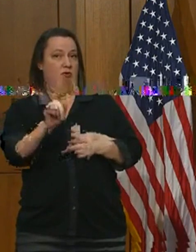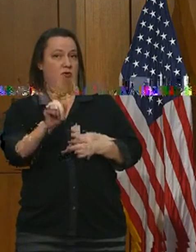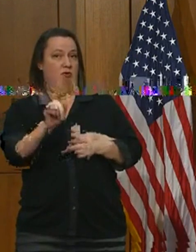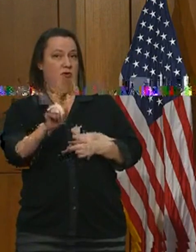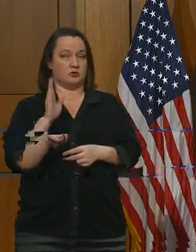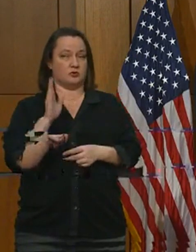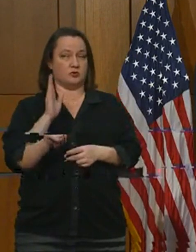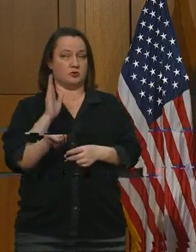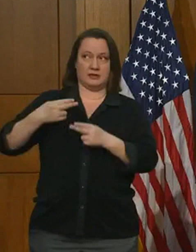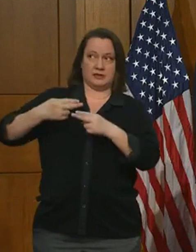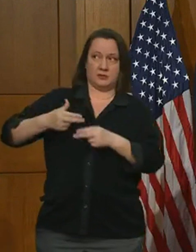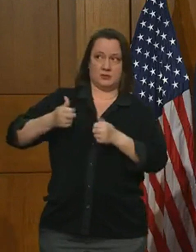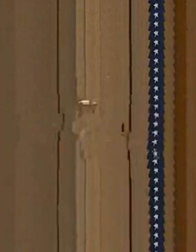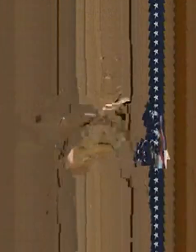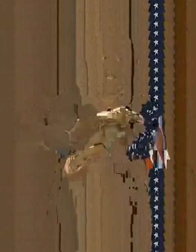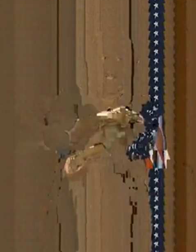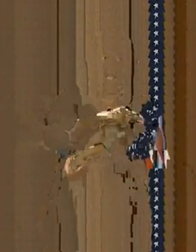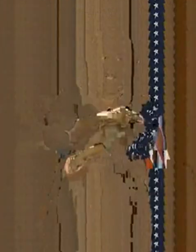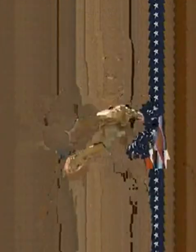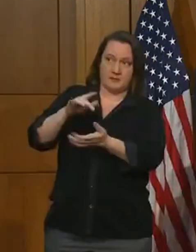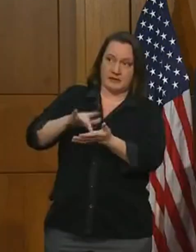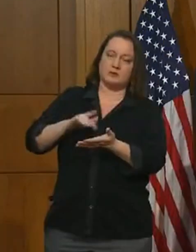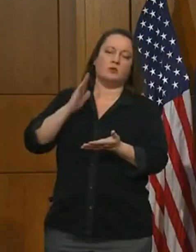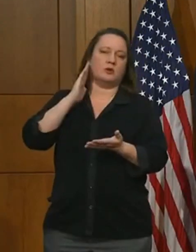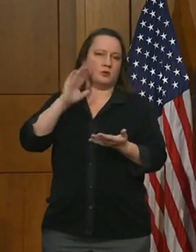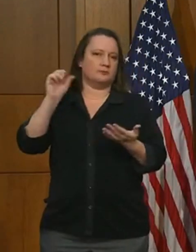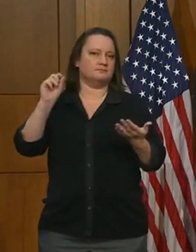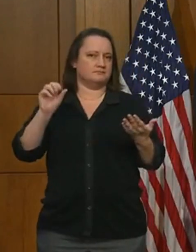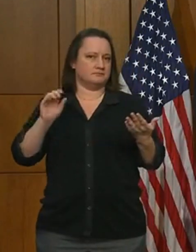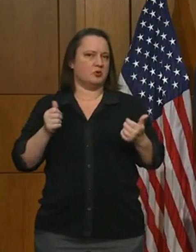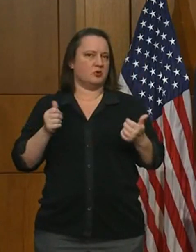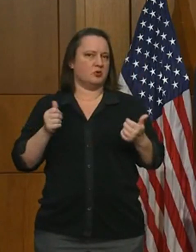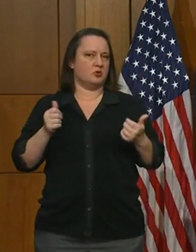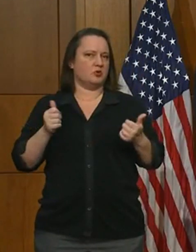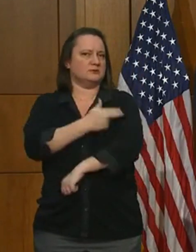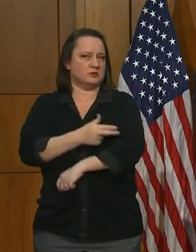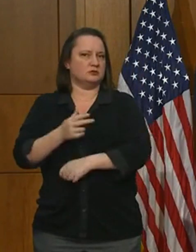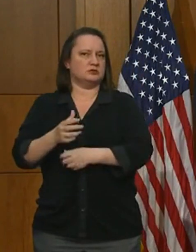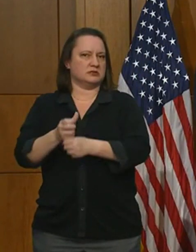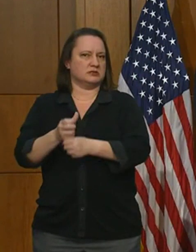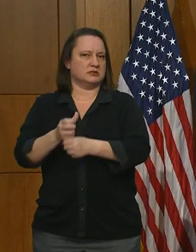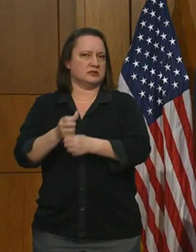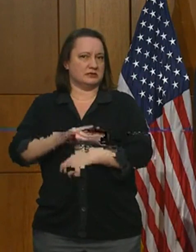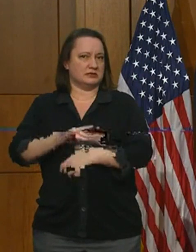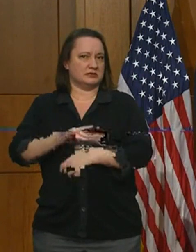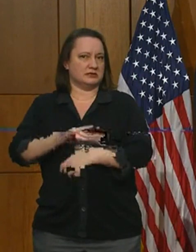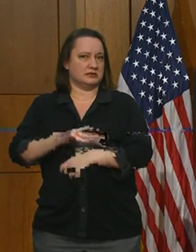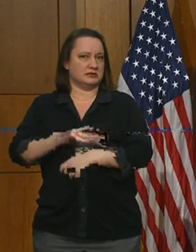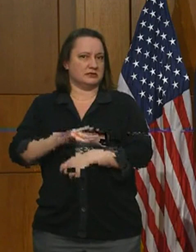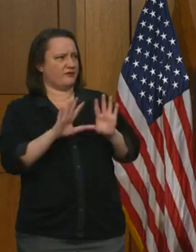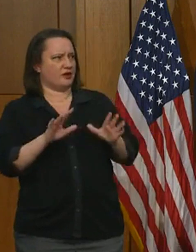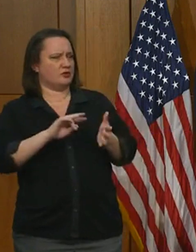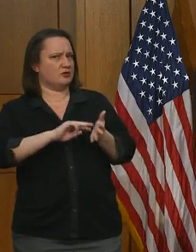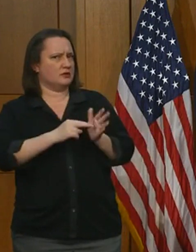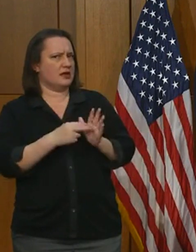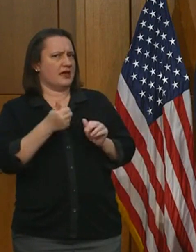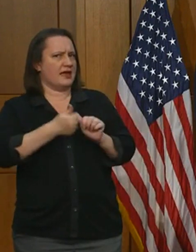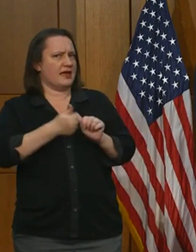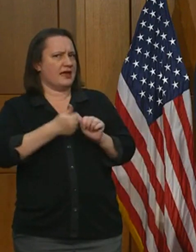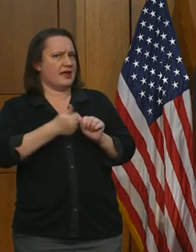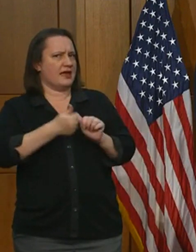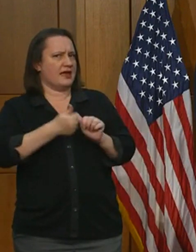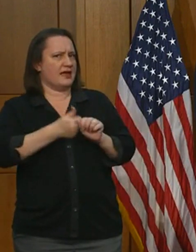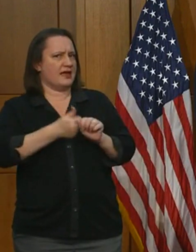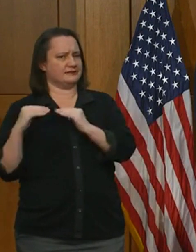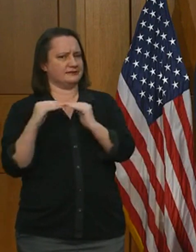of the hospitals that get the medication. And just to clarify as well, so every patient has a fair chance, you're saying, of getting it.